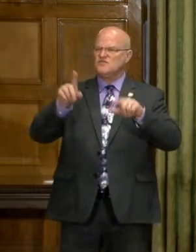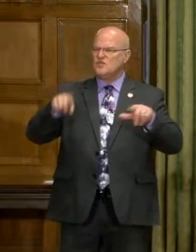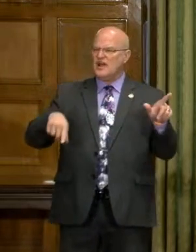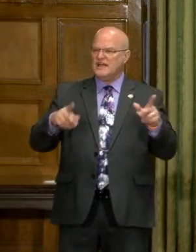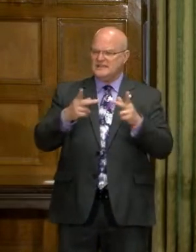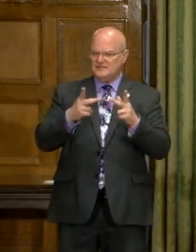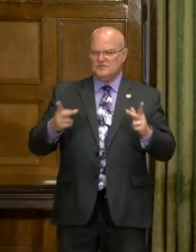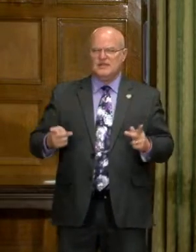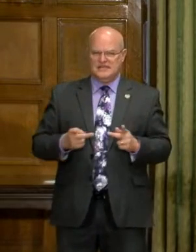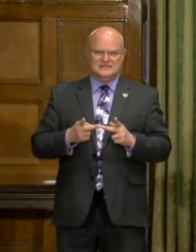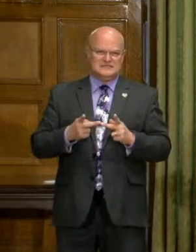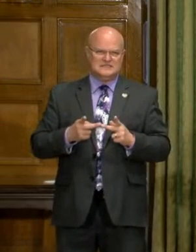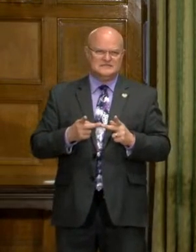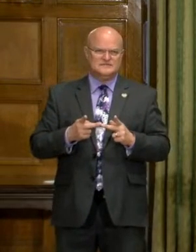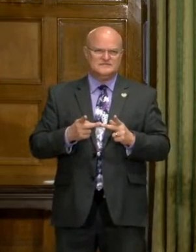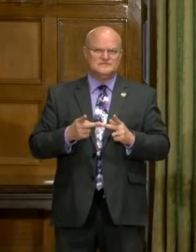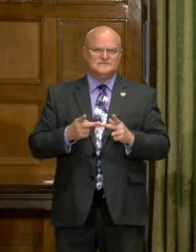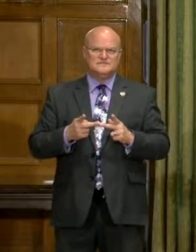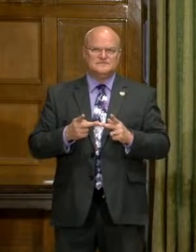variety of